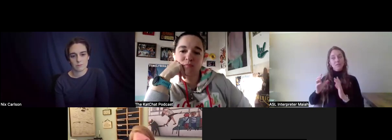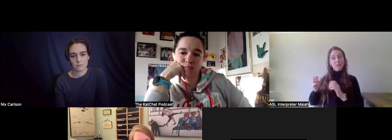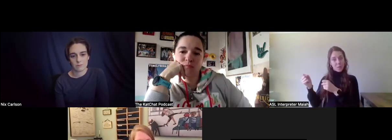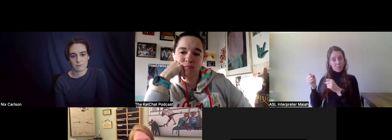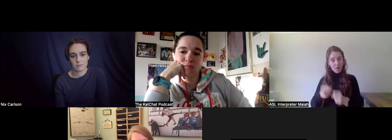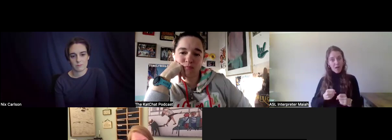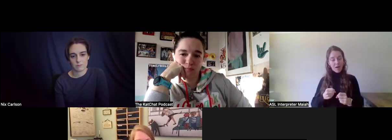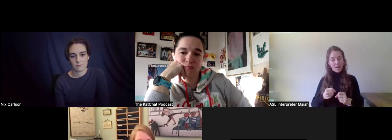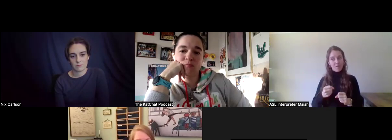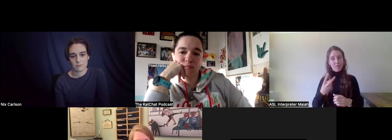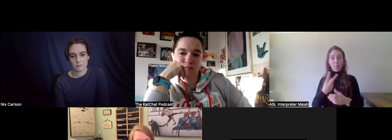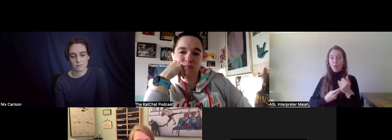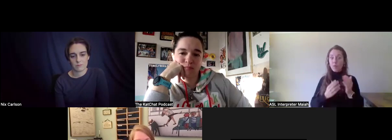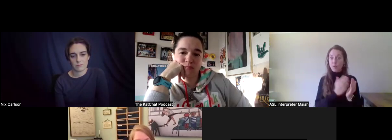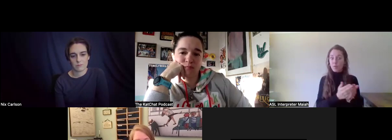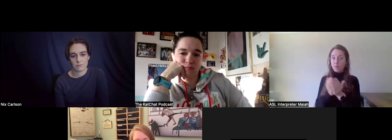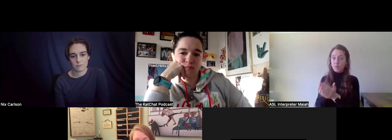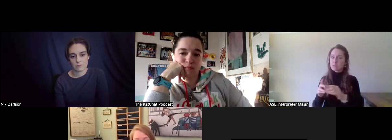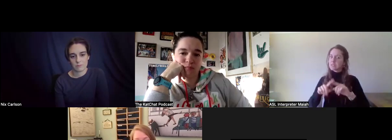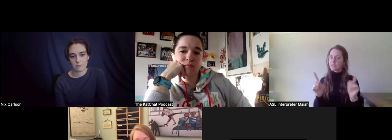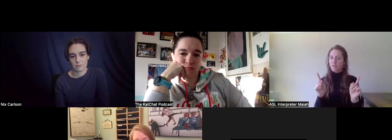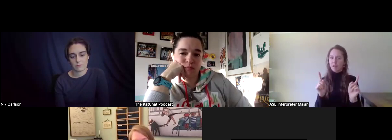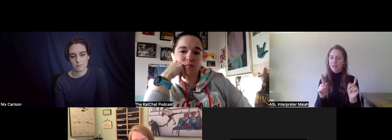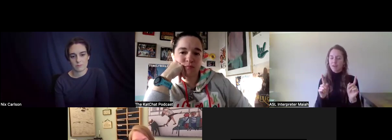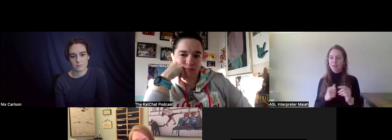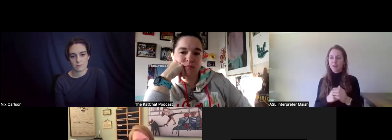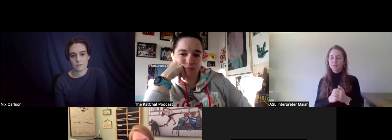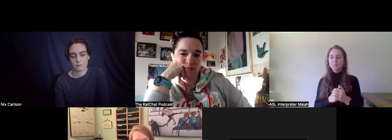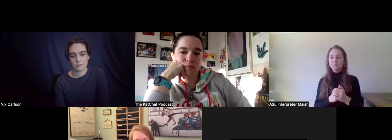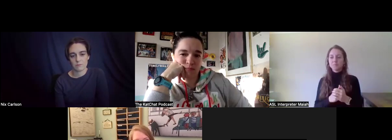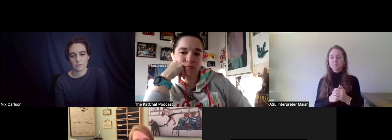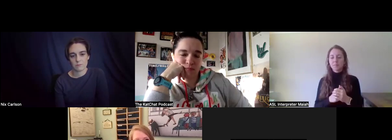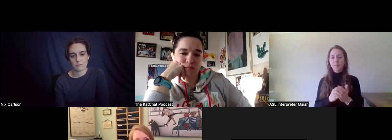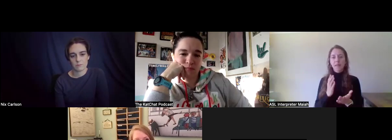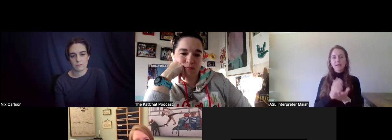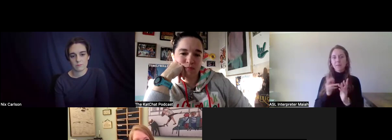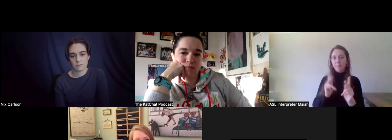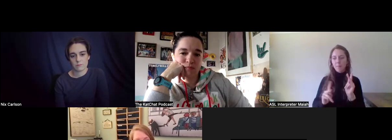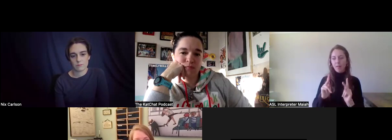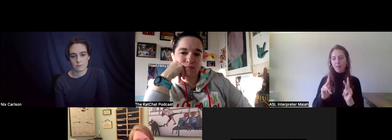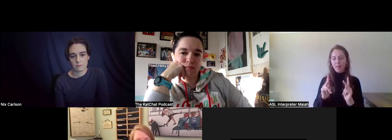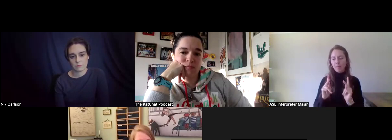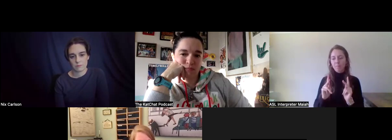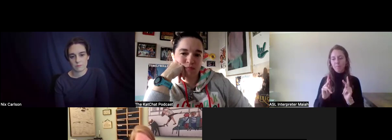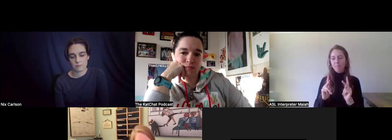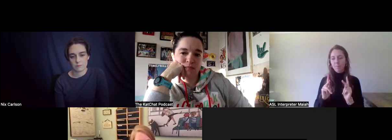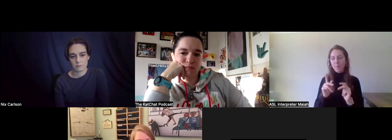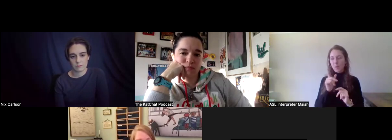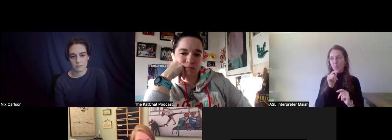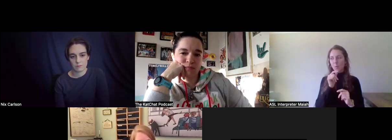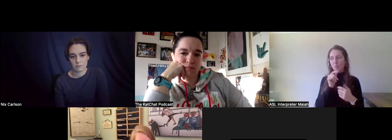cruises, they were different for each cruise. I mean, these are some of the people who are the most